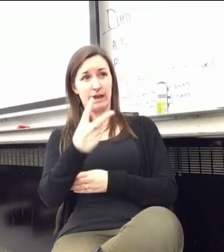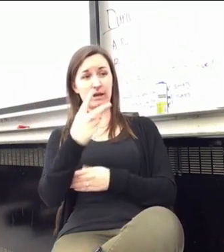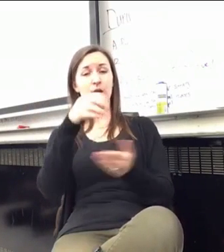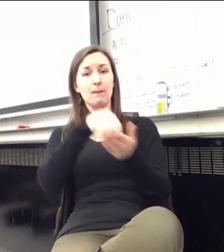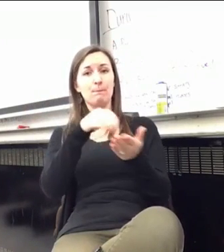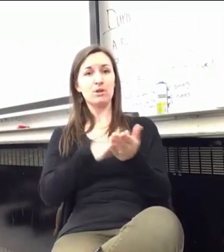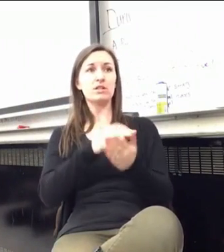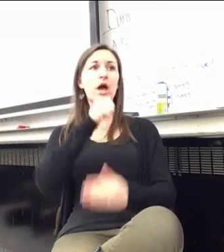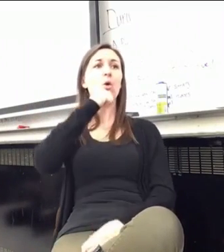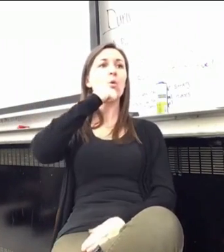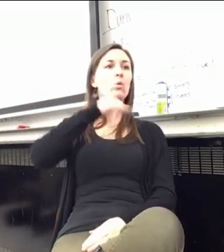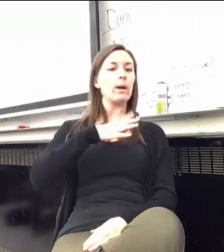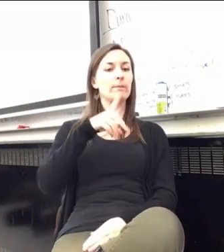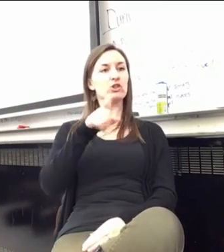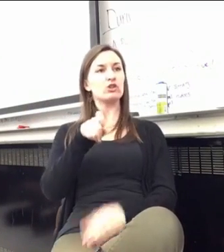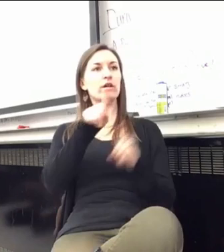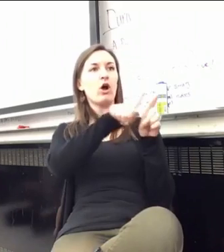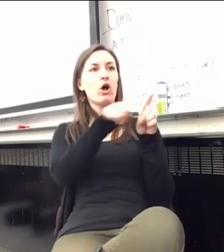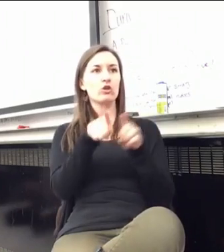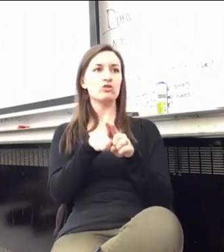should also have the right to vote.